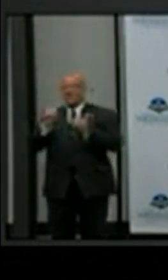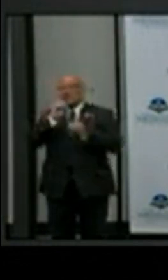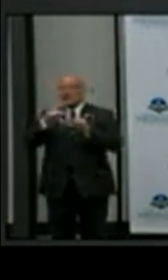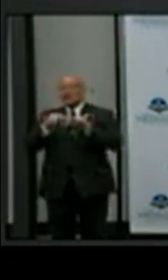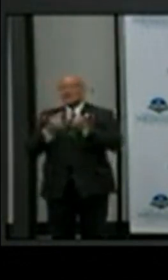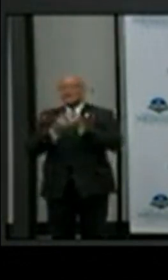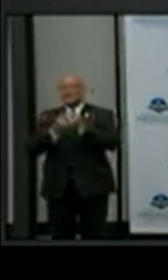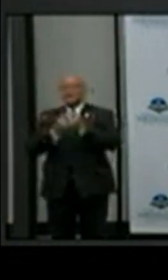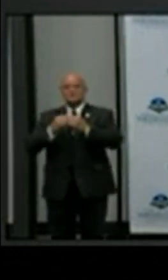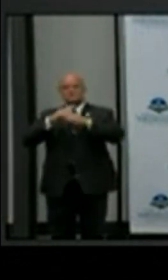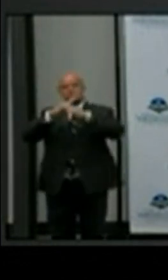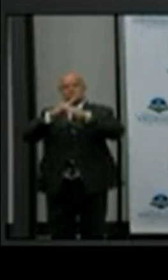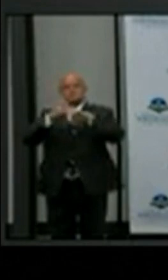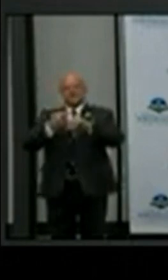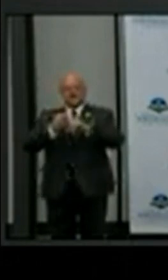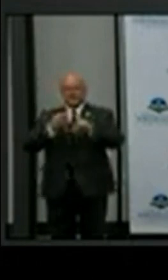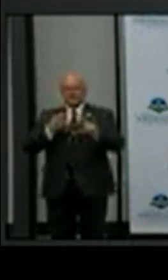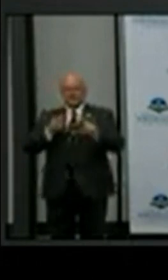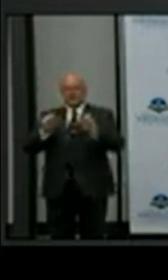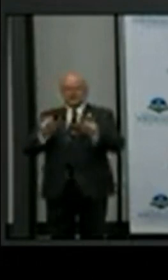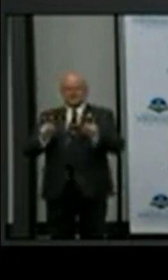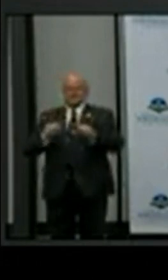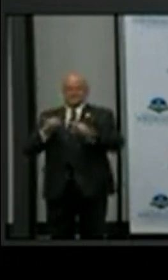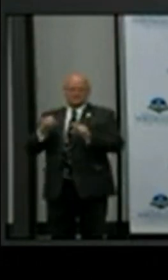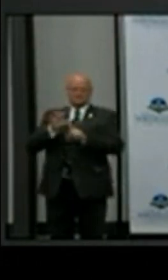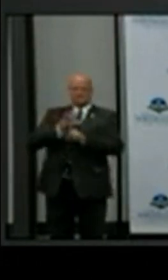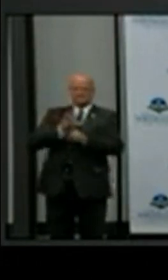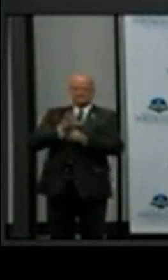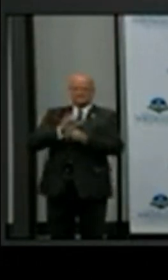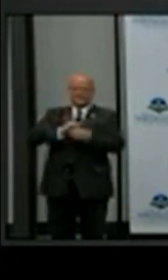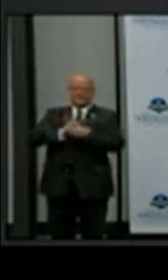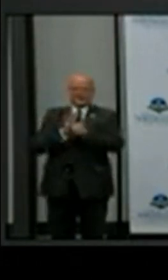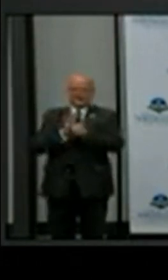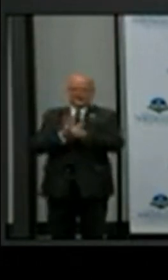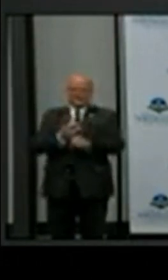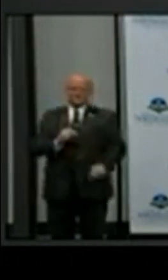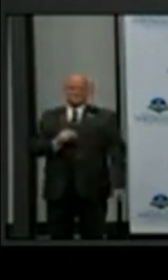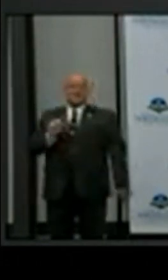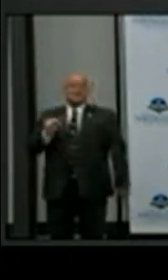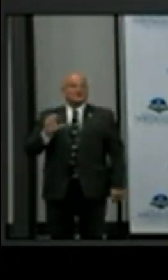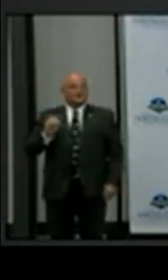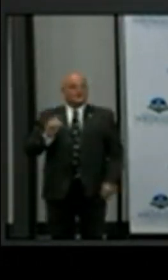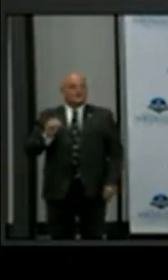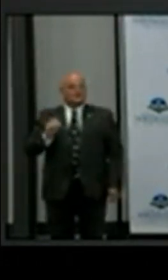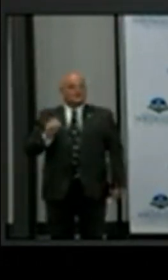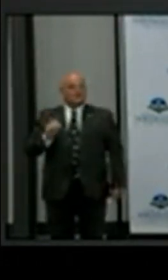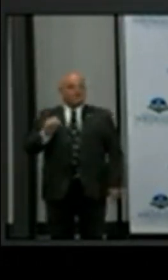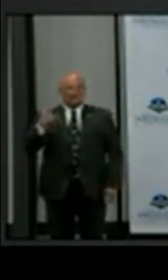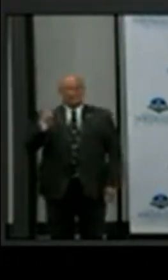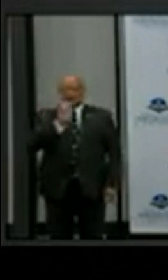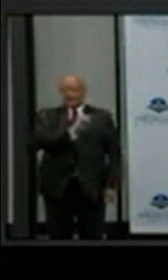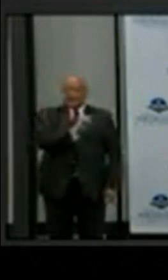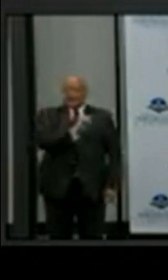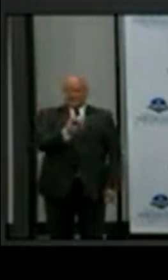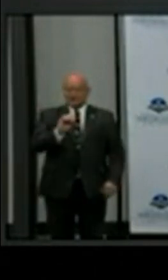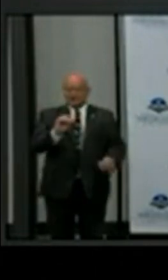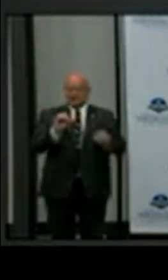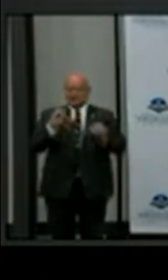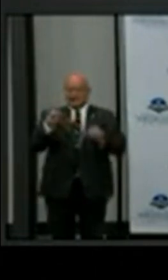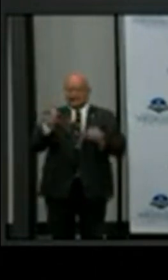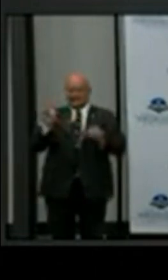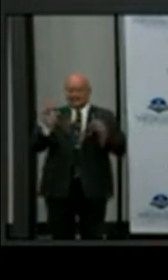is immune from potential of the COVID virus. And so 0 to